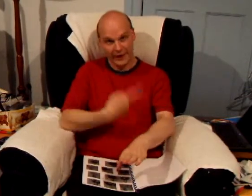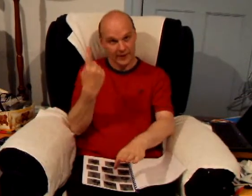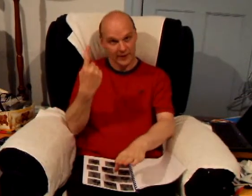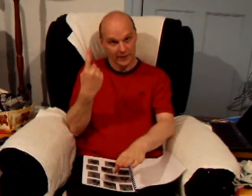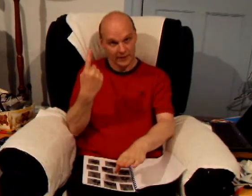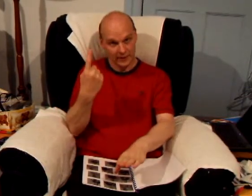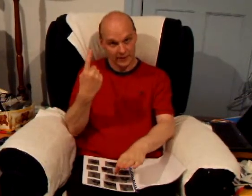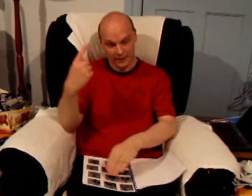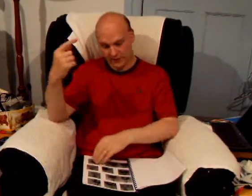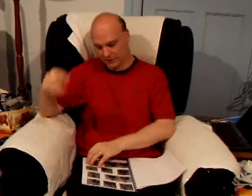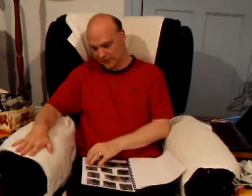Late.